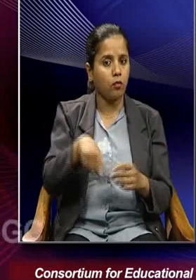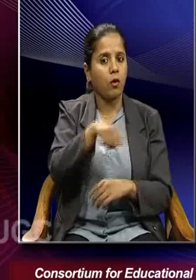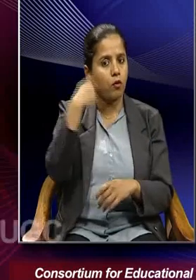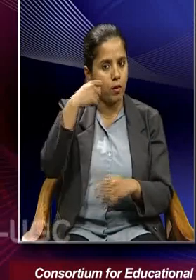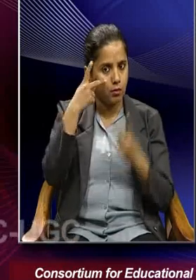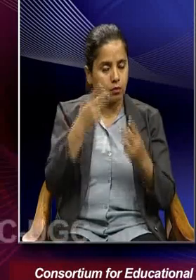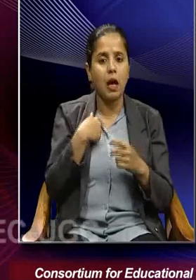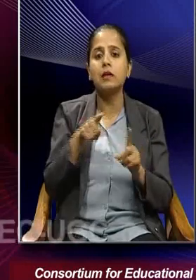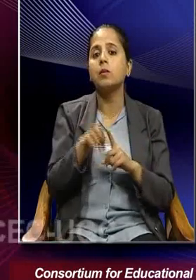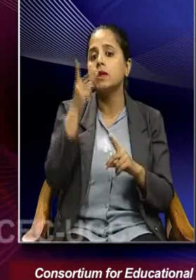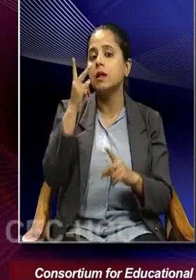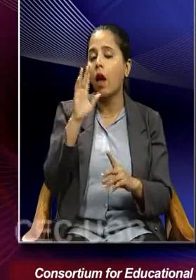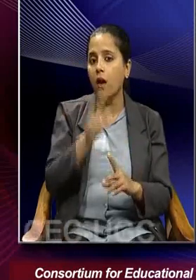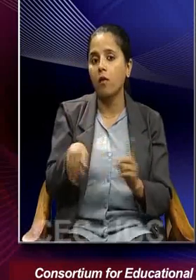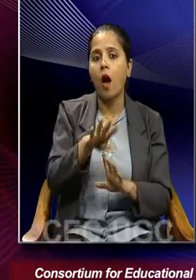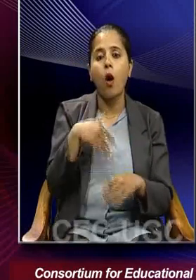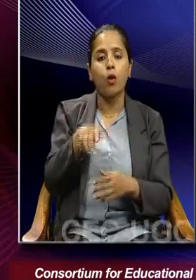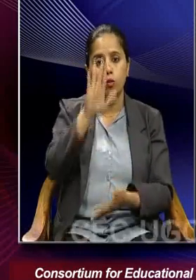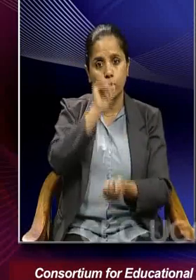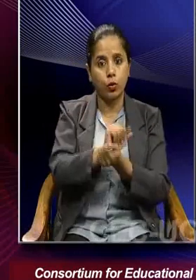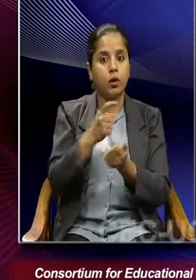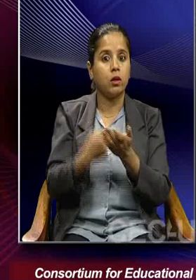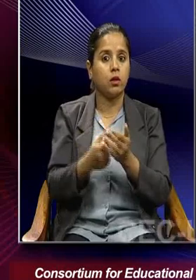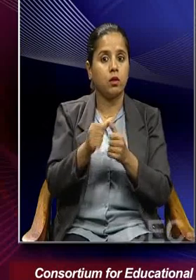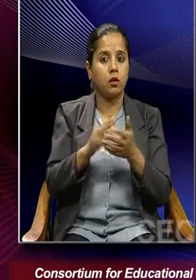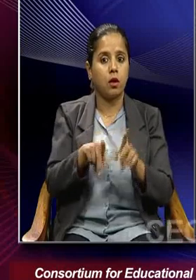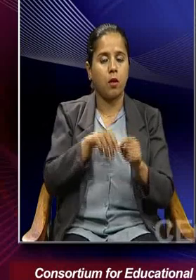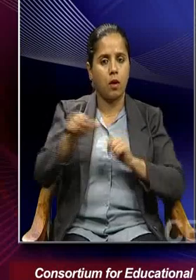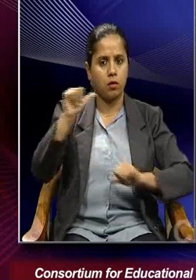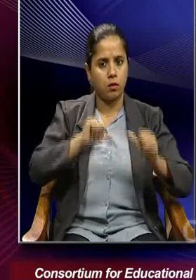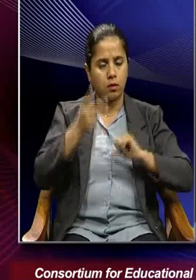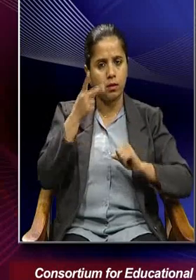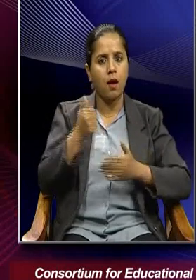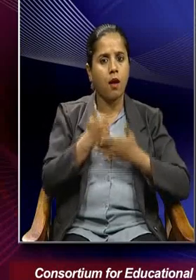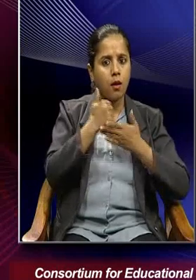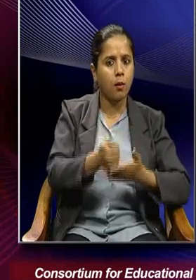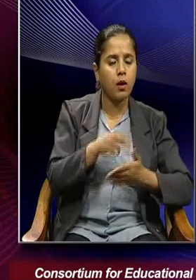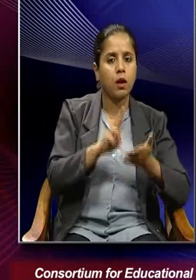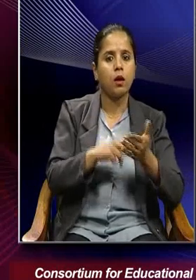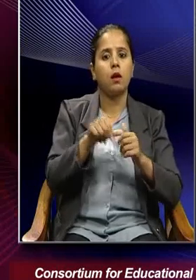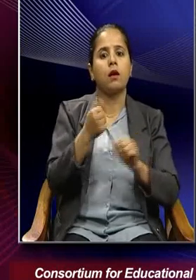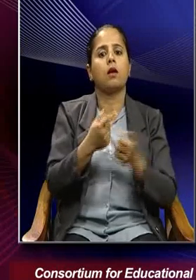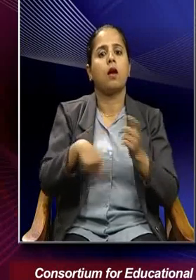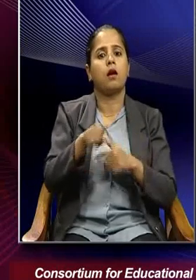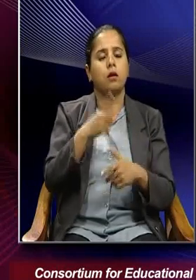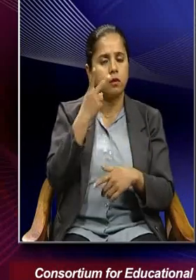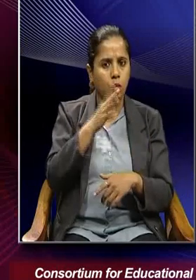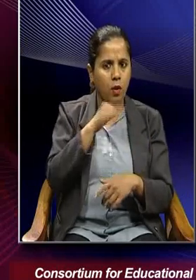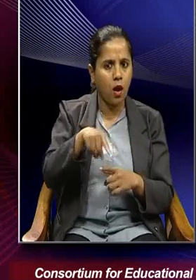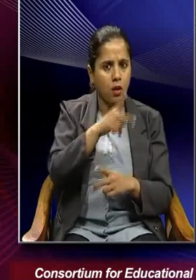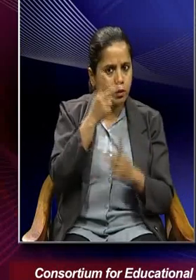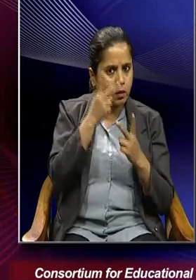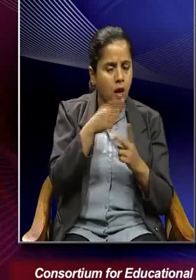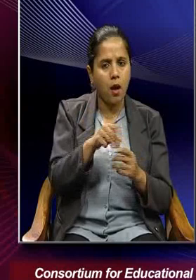also see that how some Inspector Ramya, who plays this character, she helps Nagarjun when he is implicated